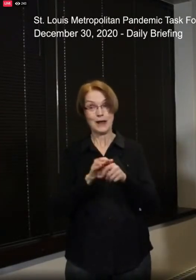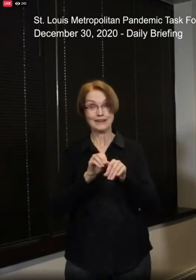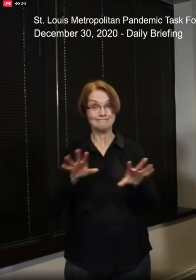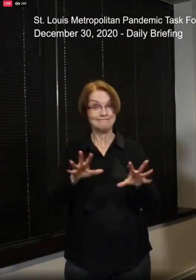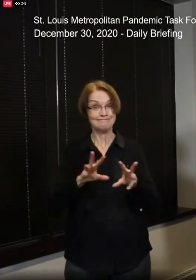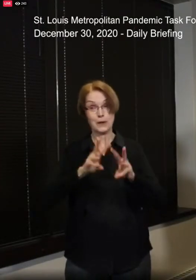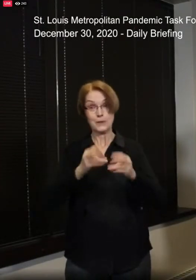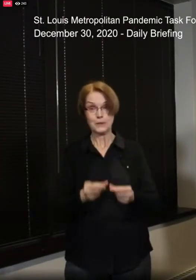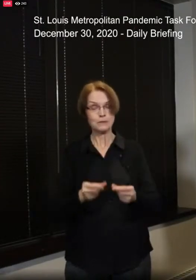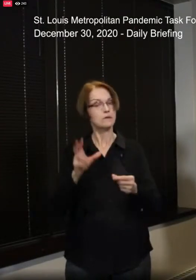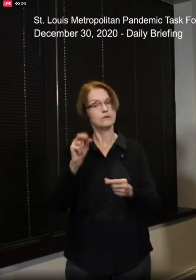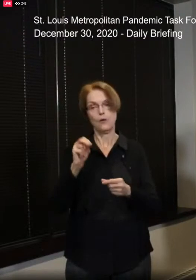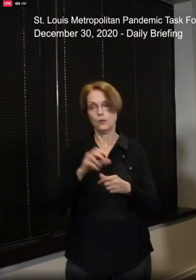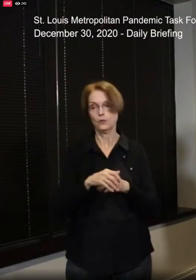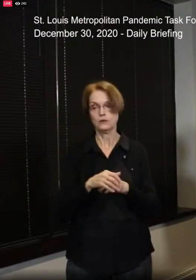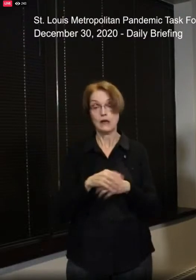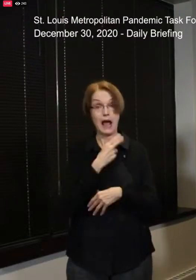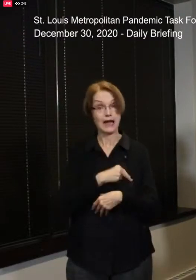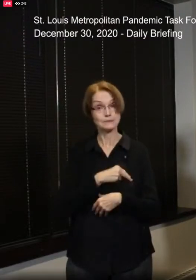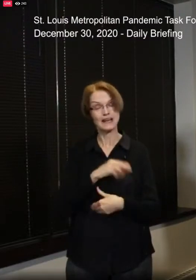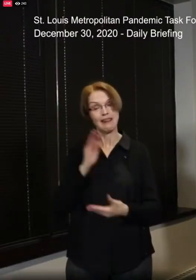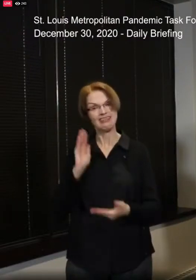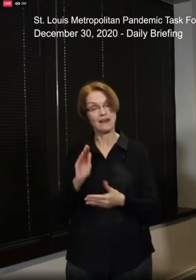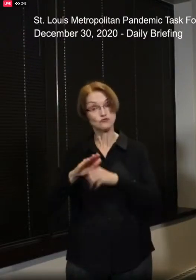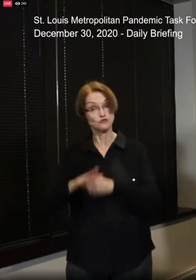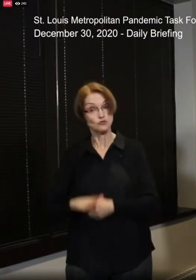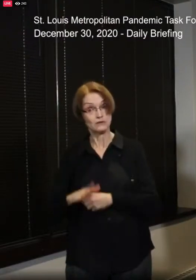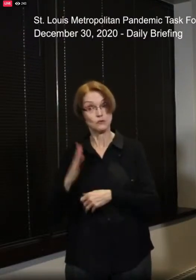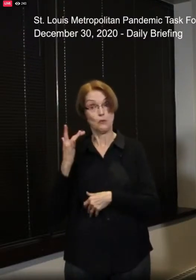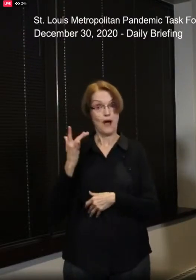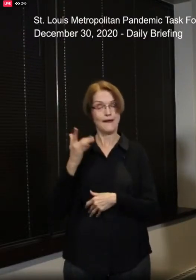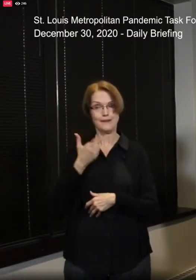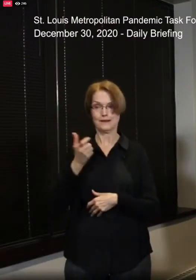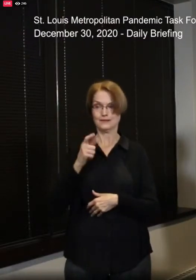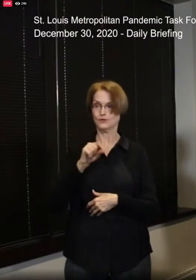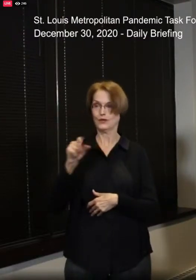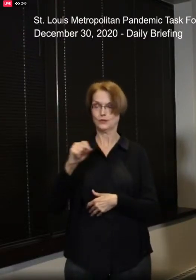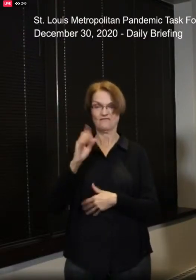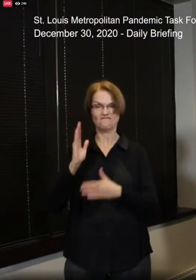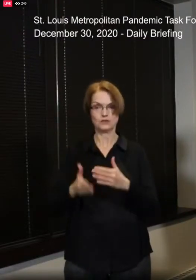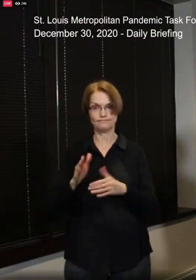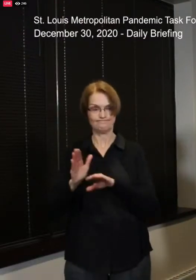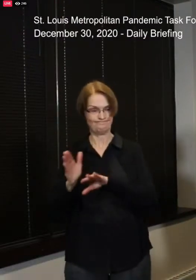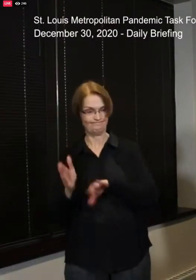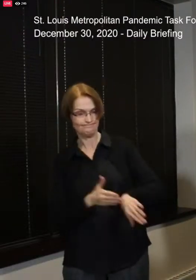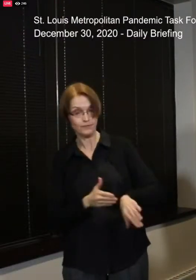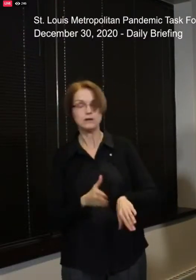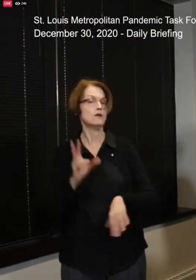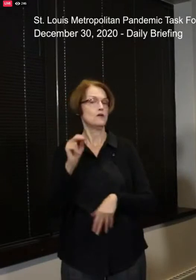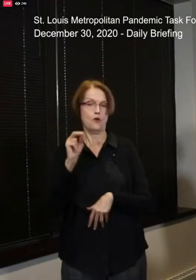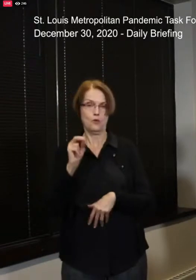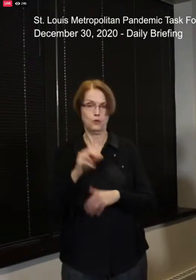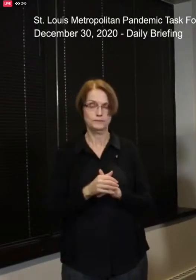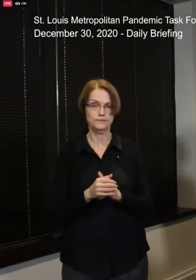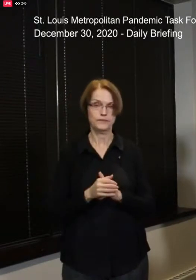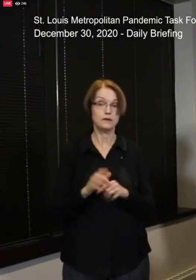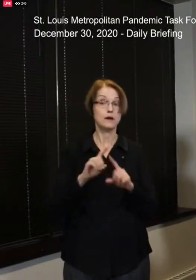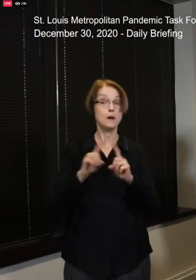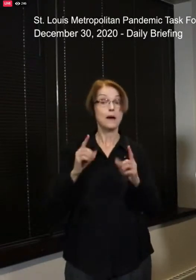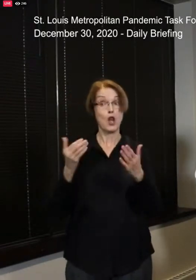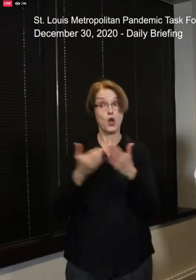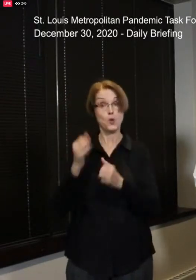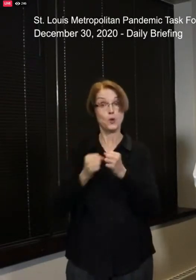is not going to improve just because we turn a page on a calendar. Now, there is reason to be optimistic of what the